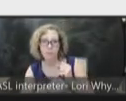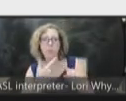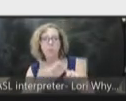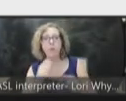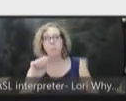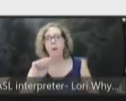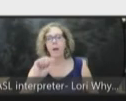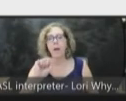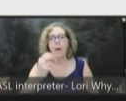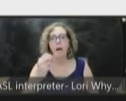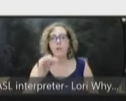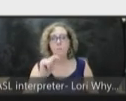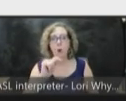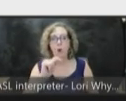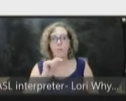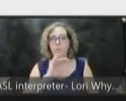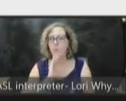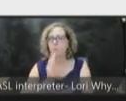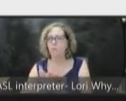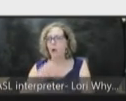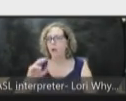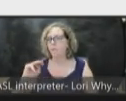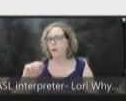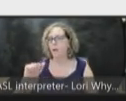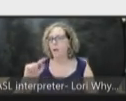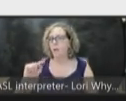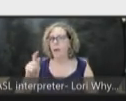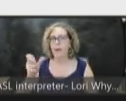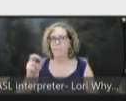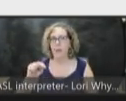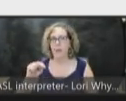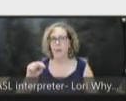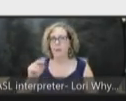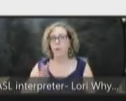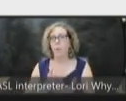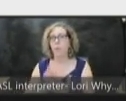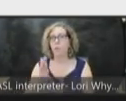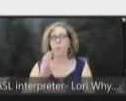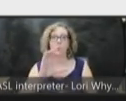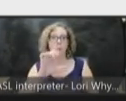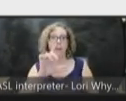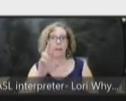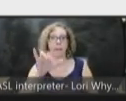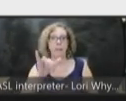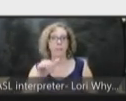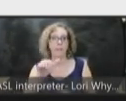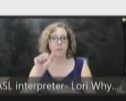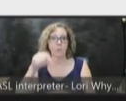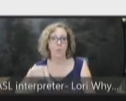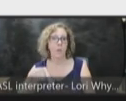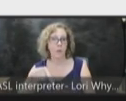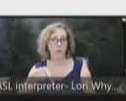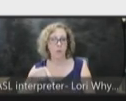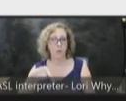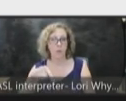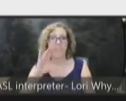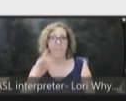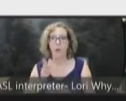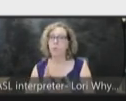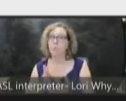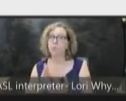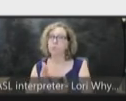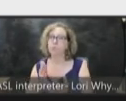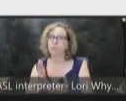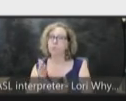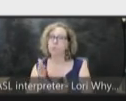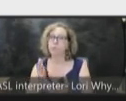Mattapan, that would continue through Cleary Square, and then continue all the way